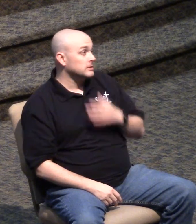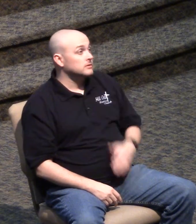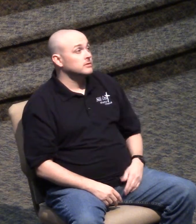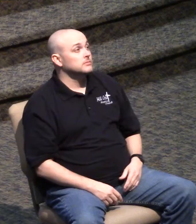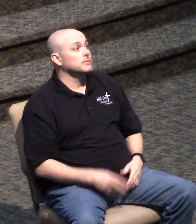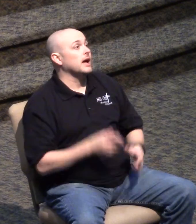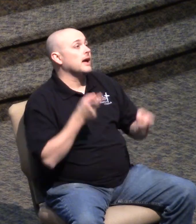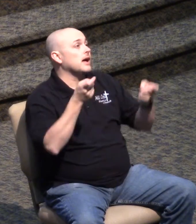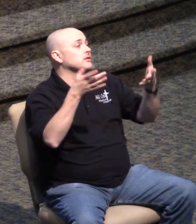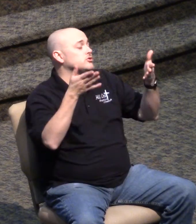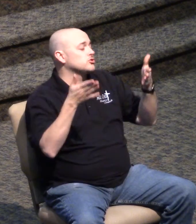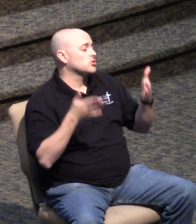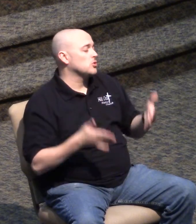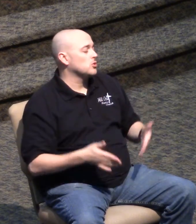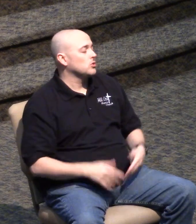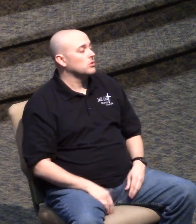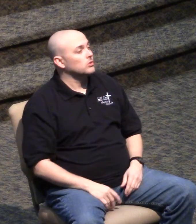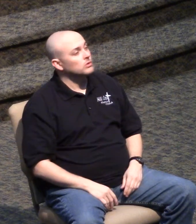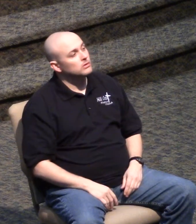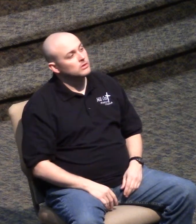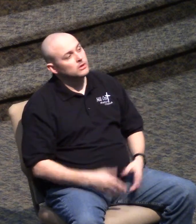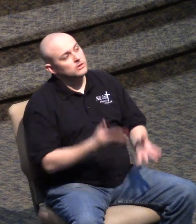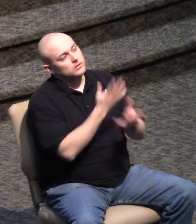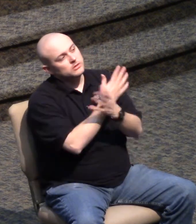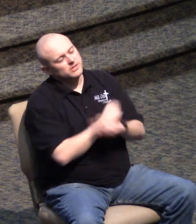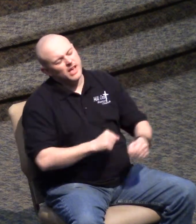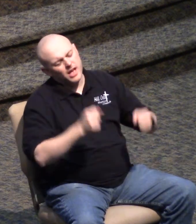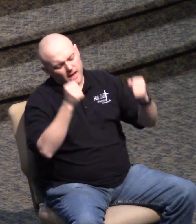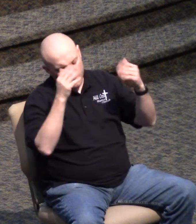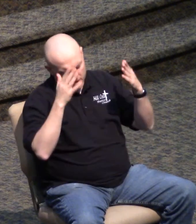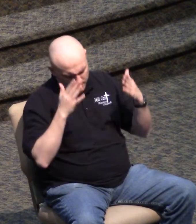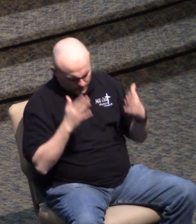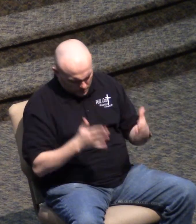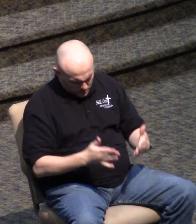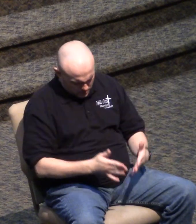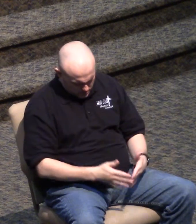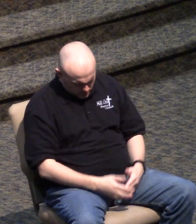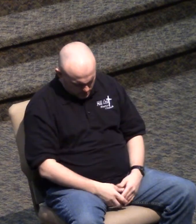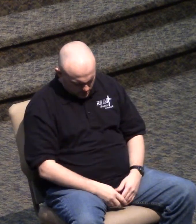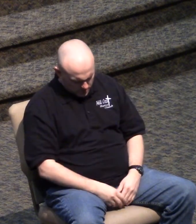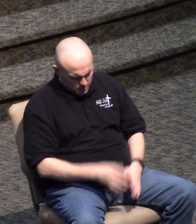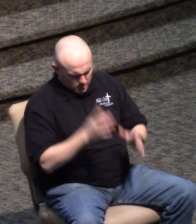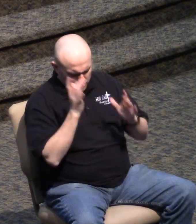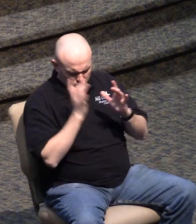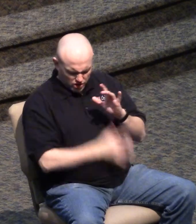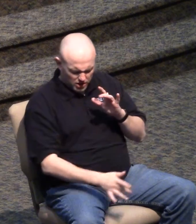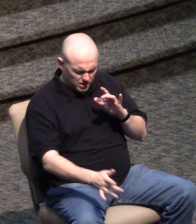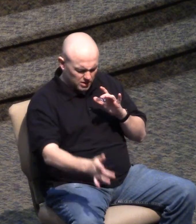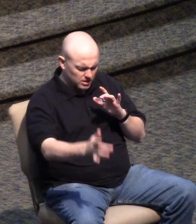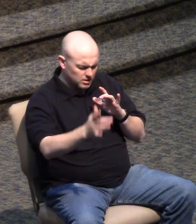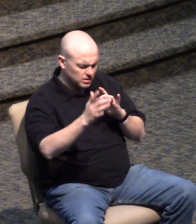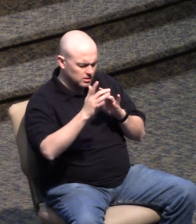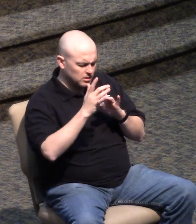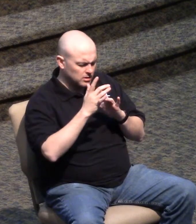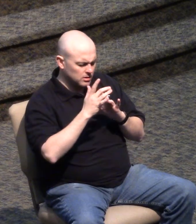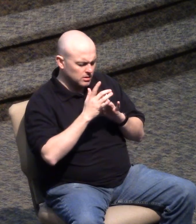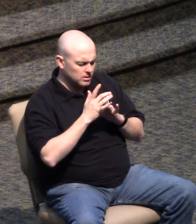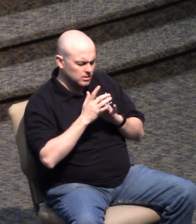I call him Master, I call him Savior, he is